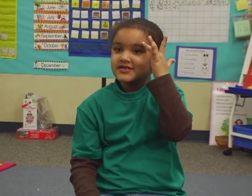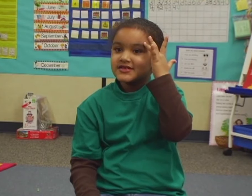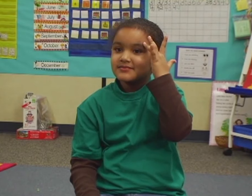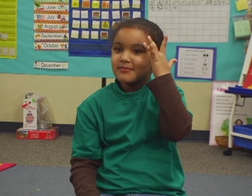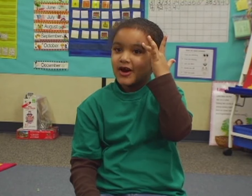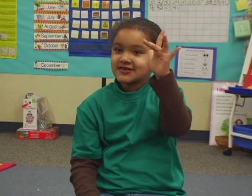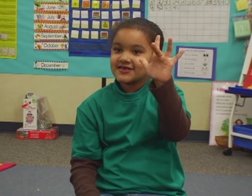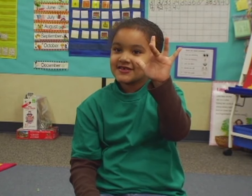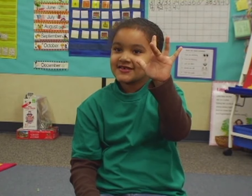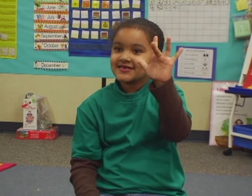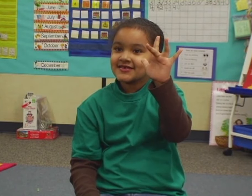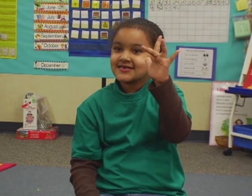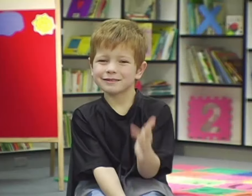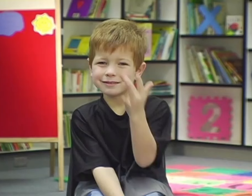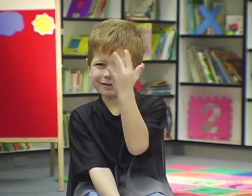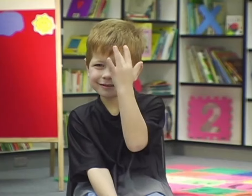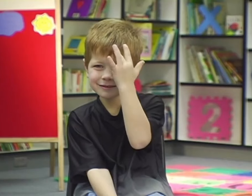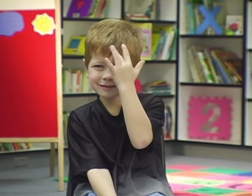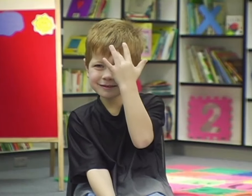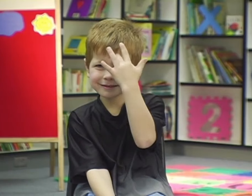Swing your finger off your forehead.